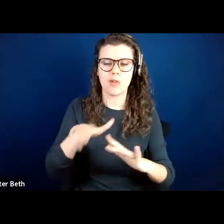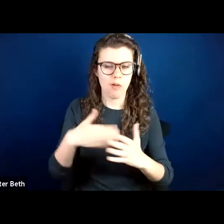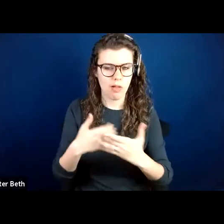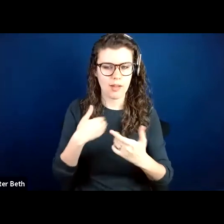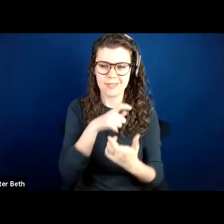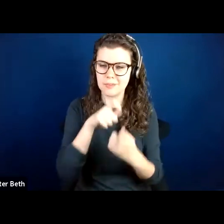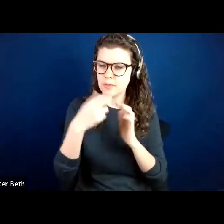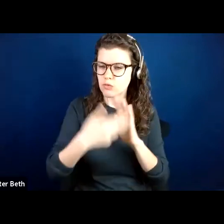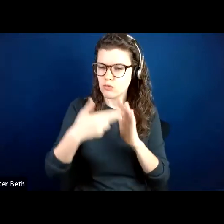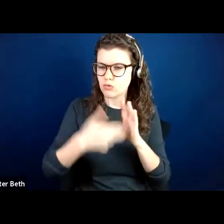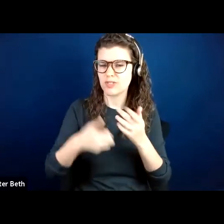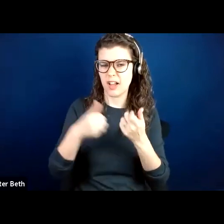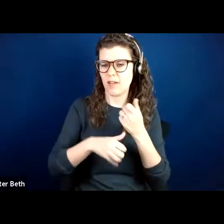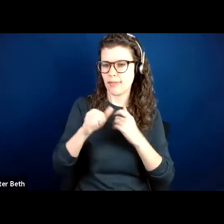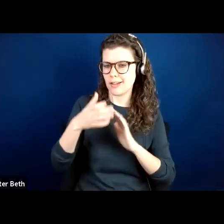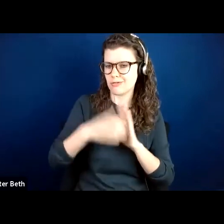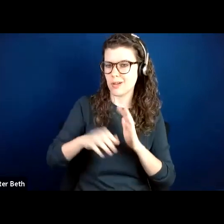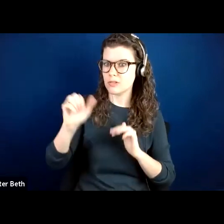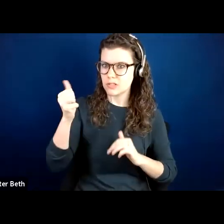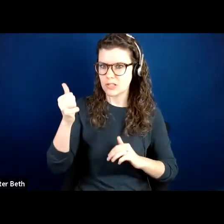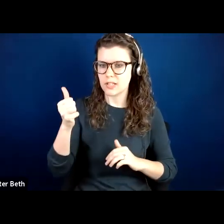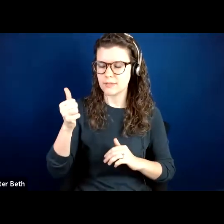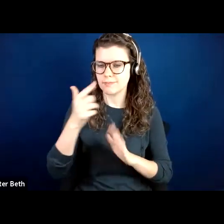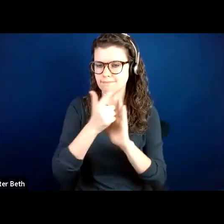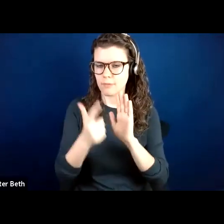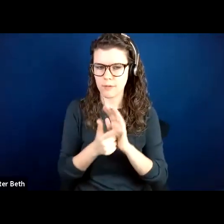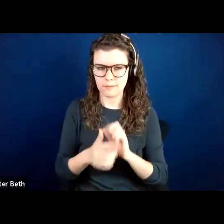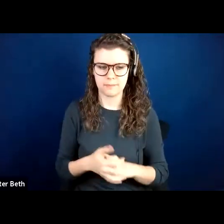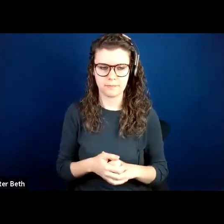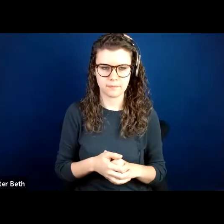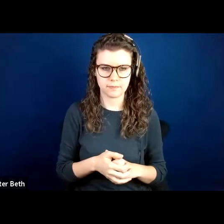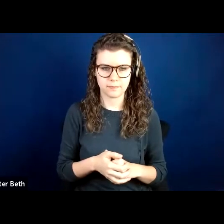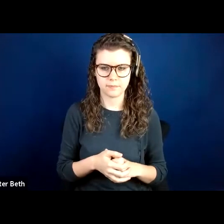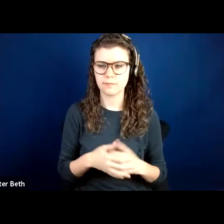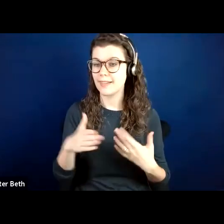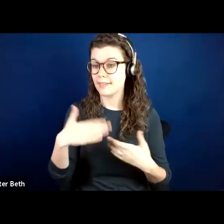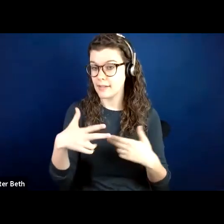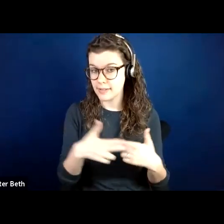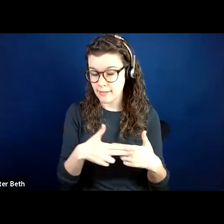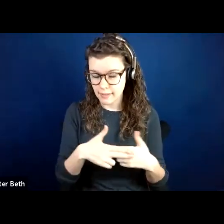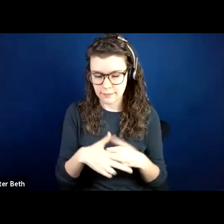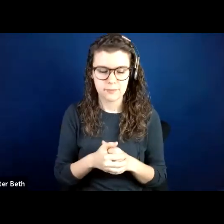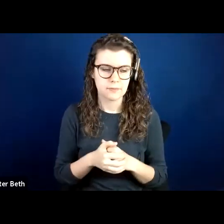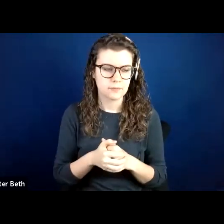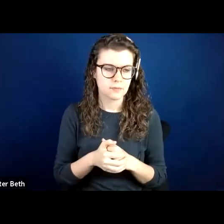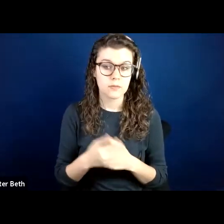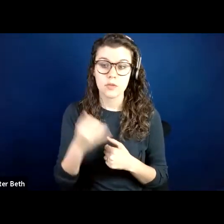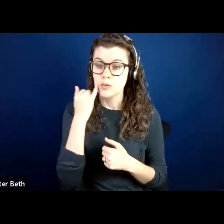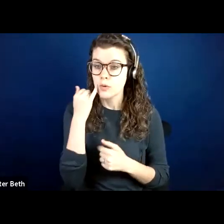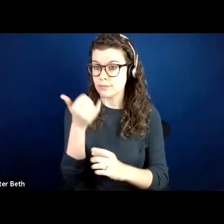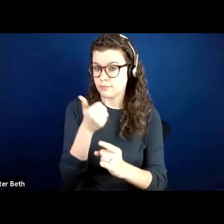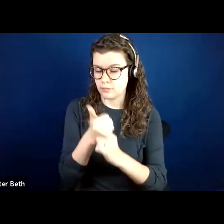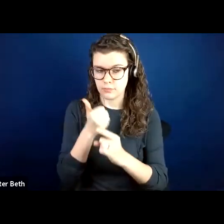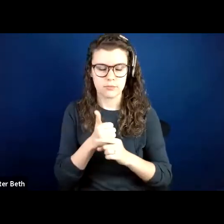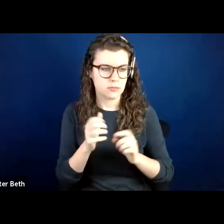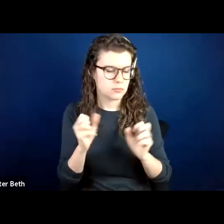Moving on to slide 15. So when you go out and you are evaluating some of these things, if